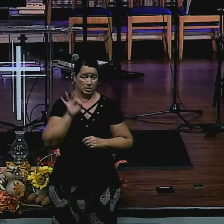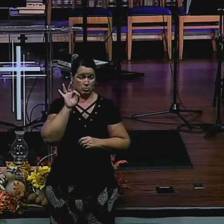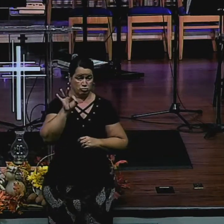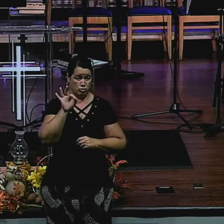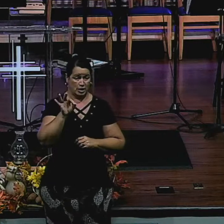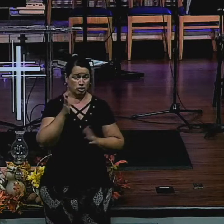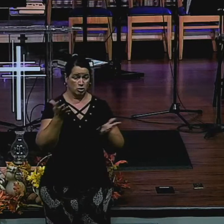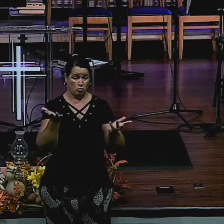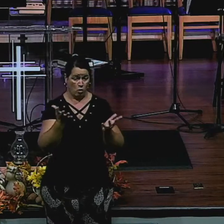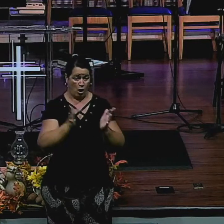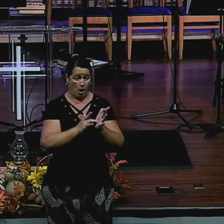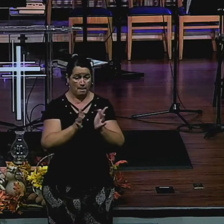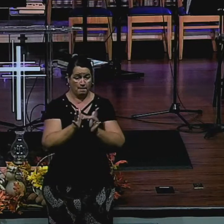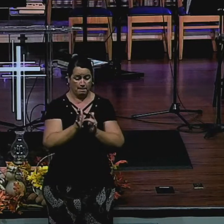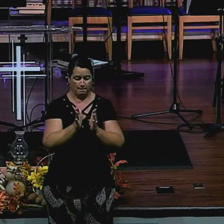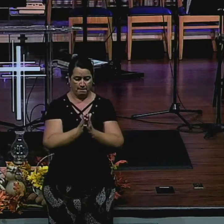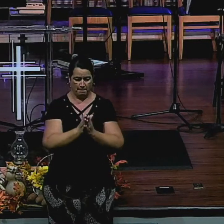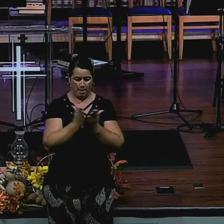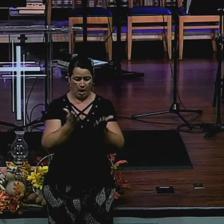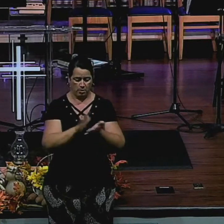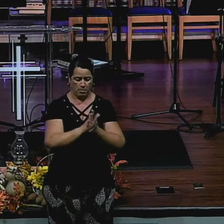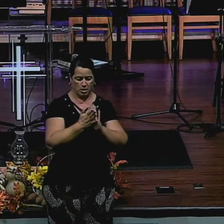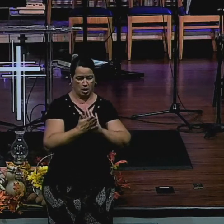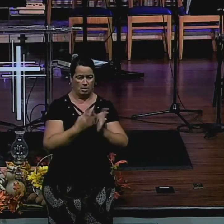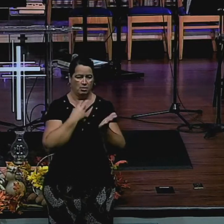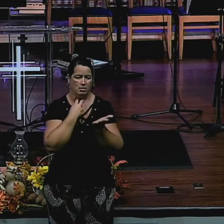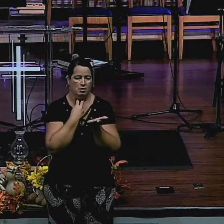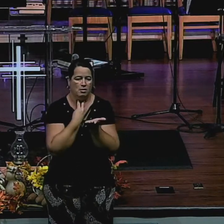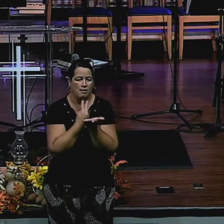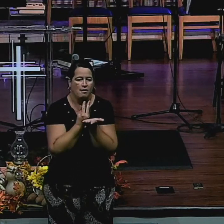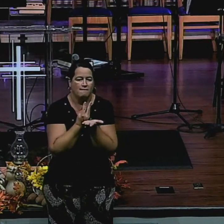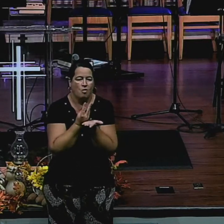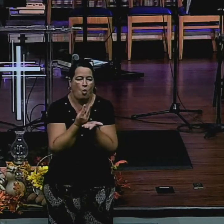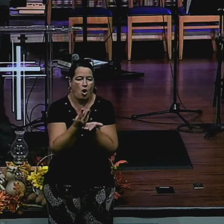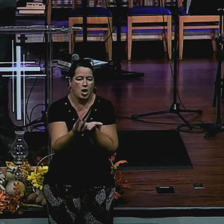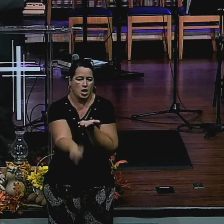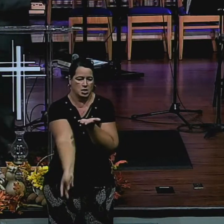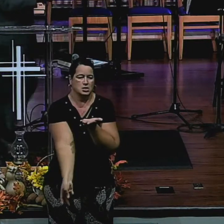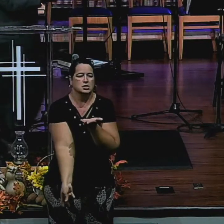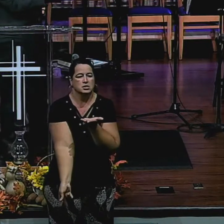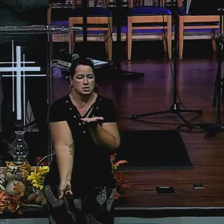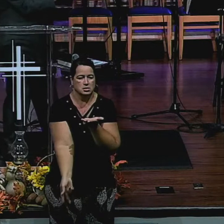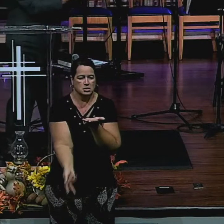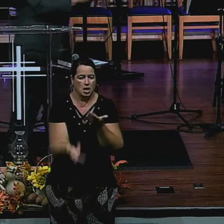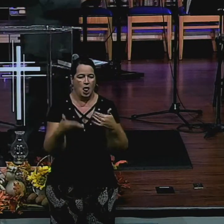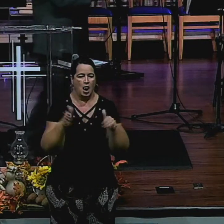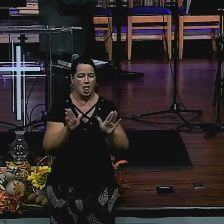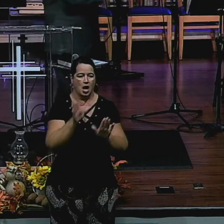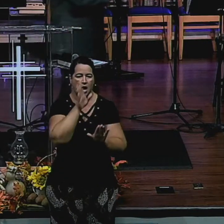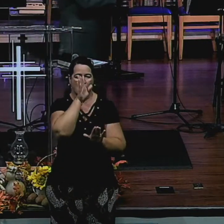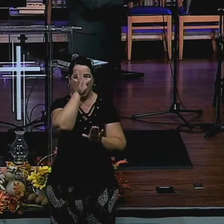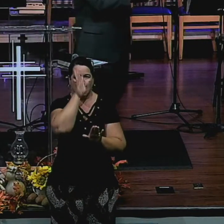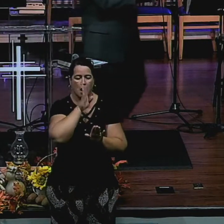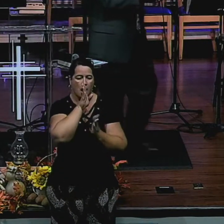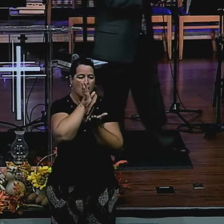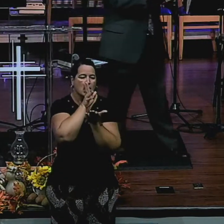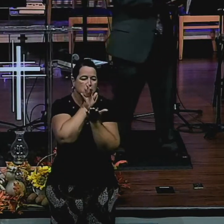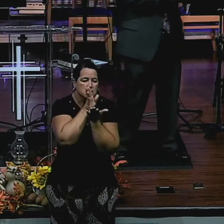giving the Bible a voice. Open God's book up and let God speak. God's